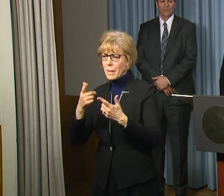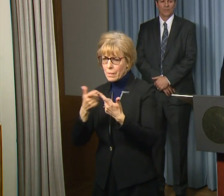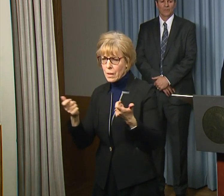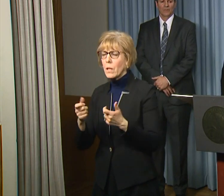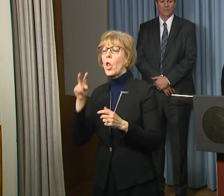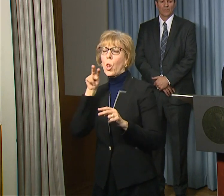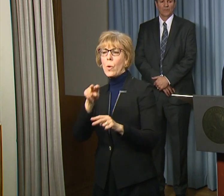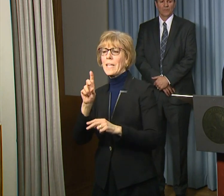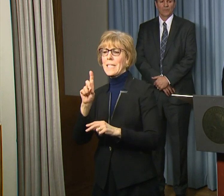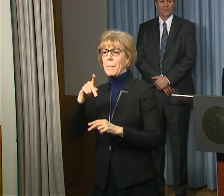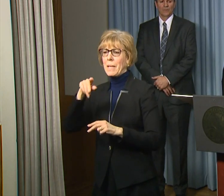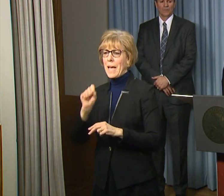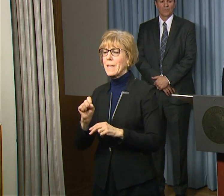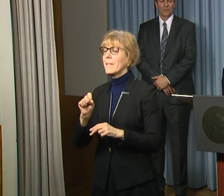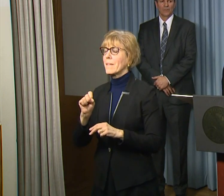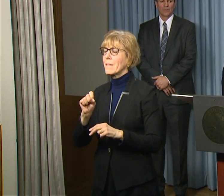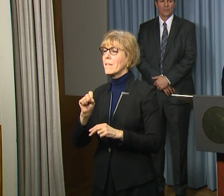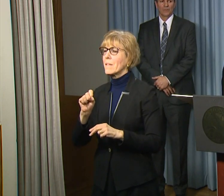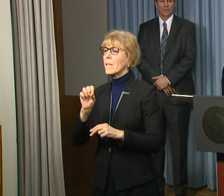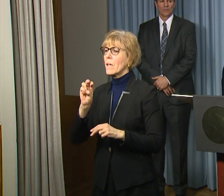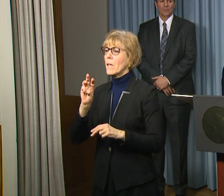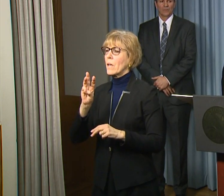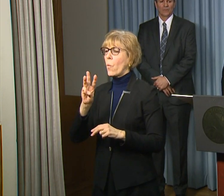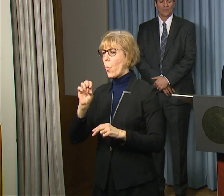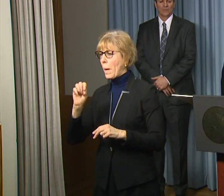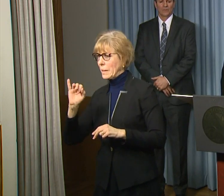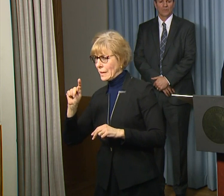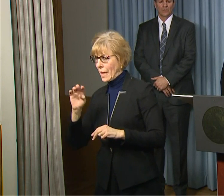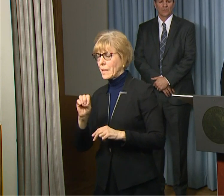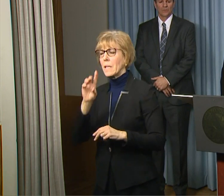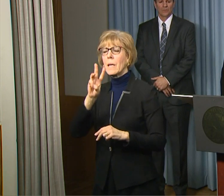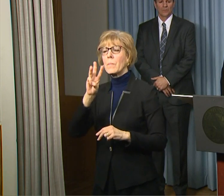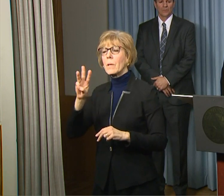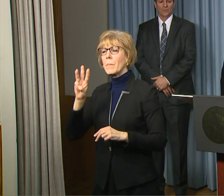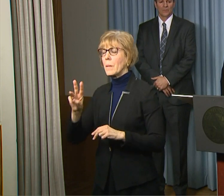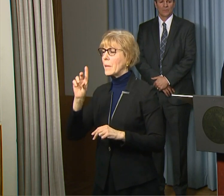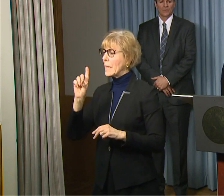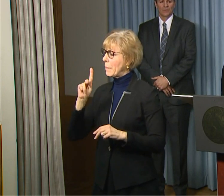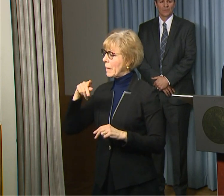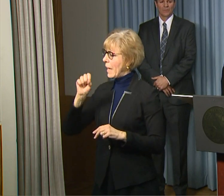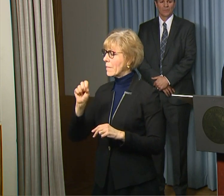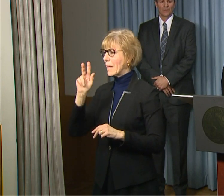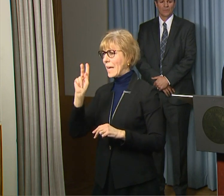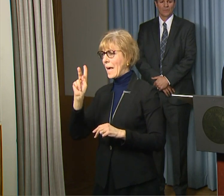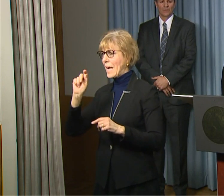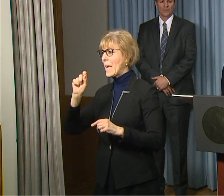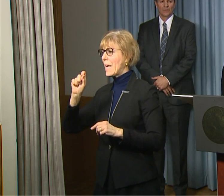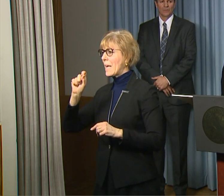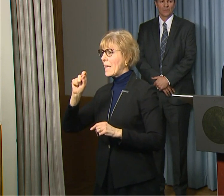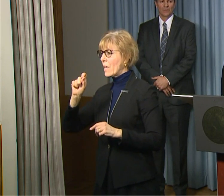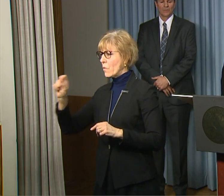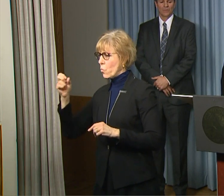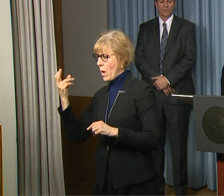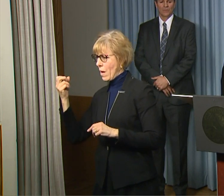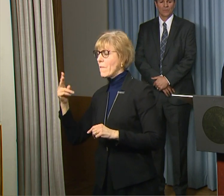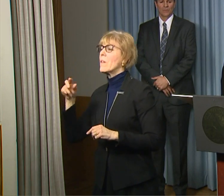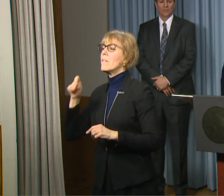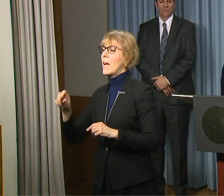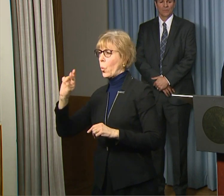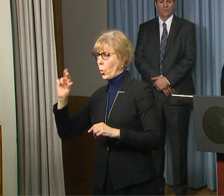DPS website, www.dpsk12.org. To support our neighbors